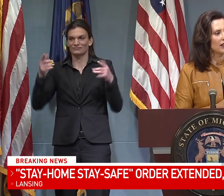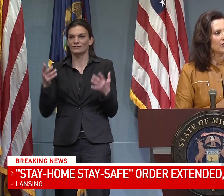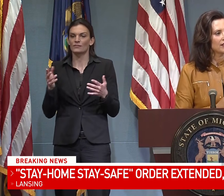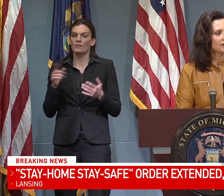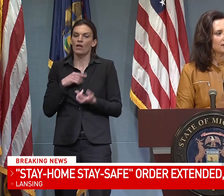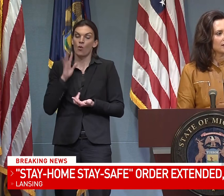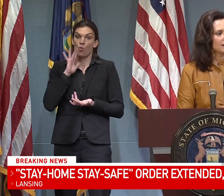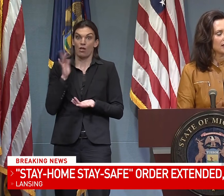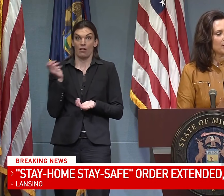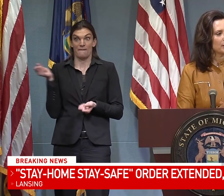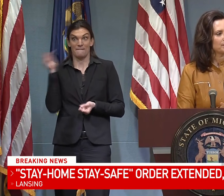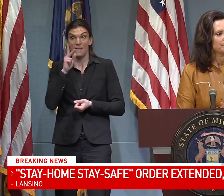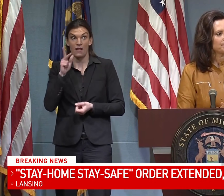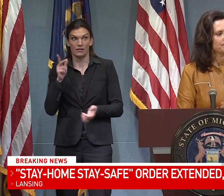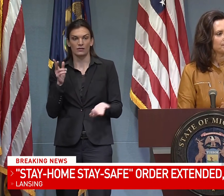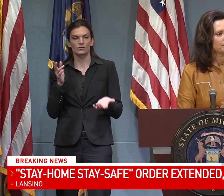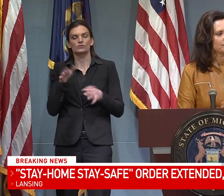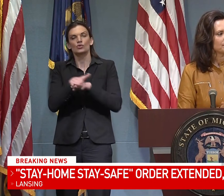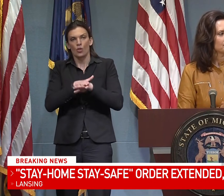But yeah, that's the timing.